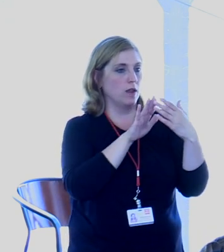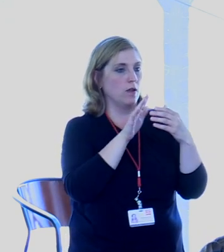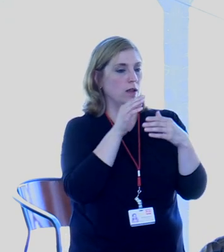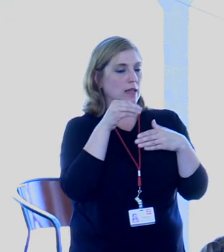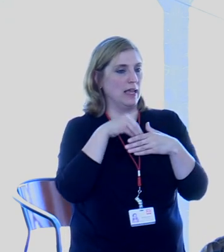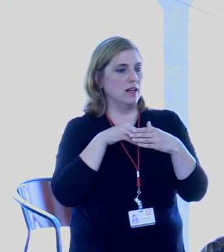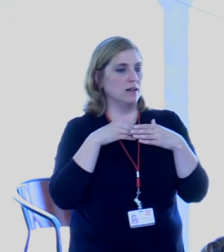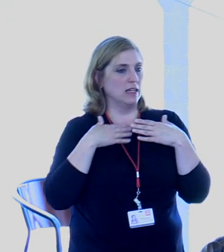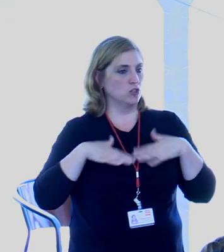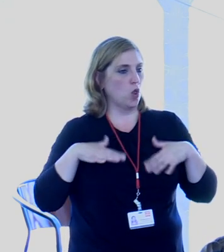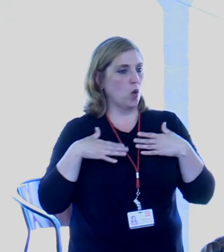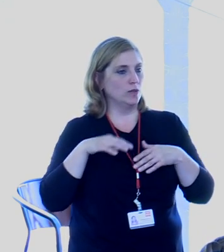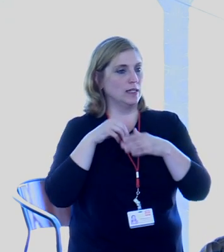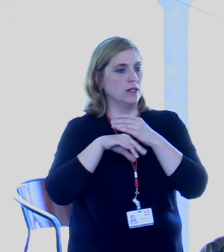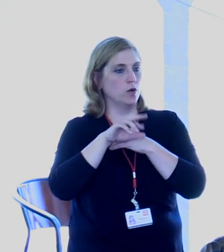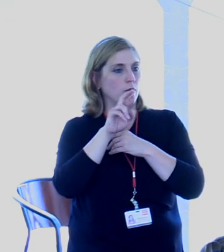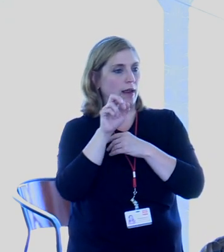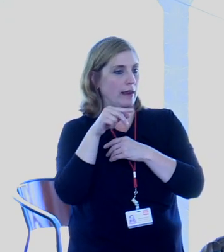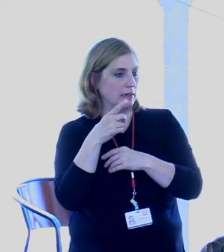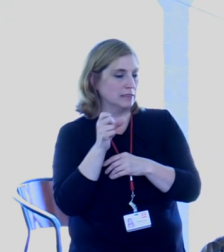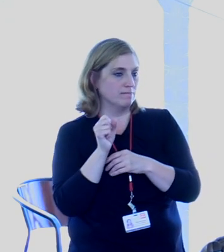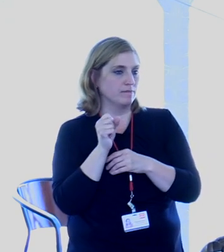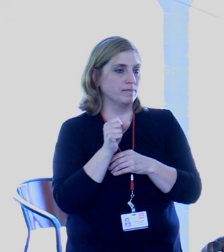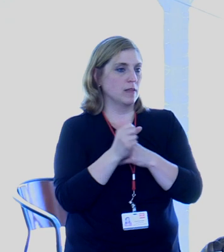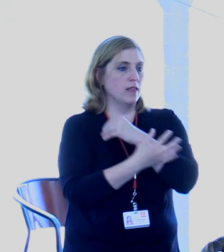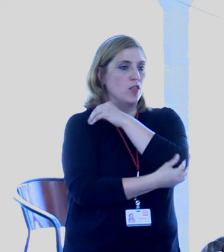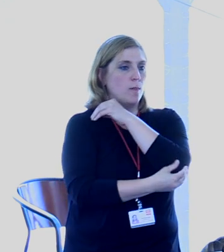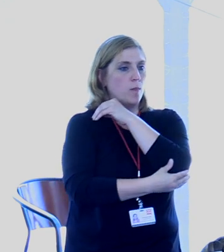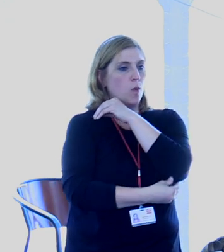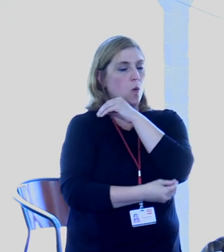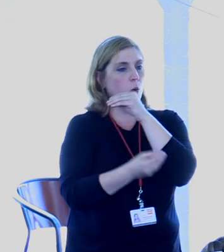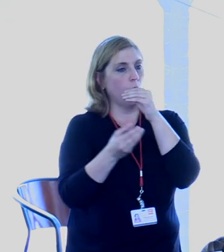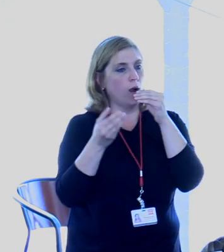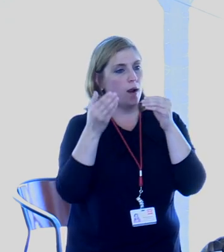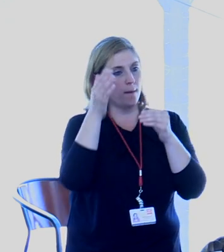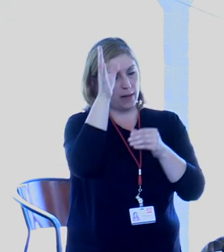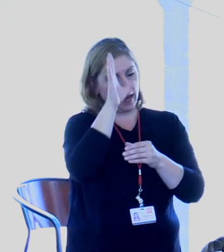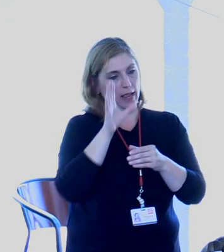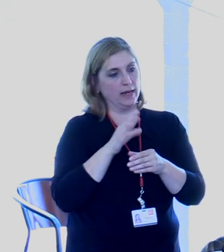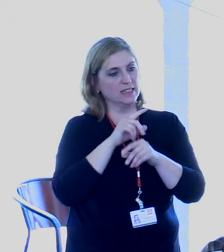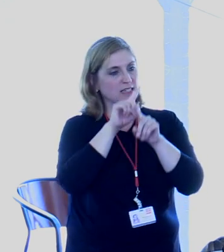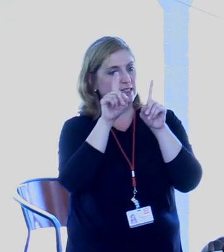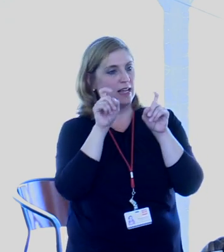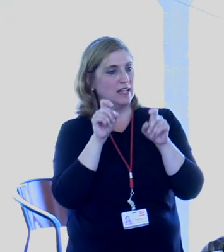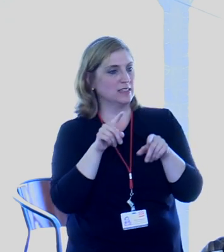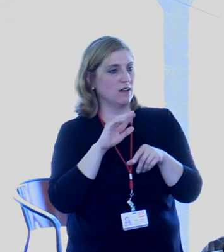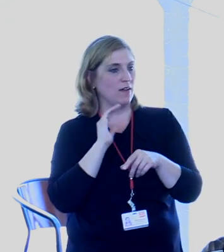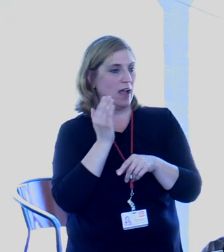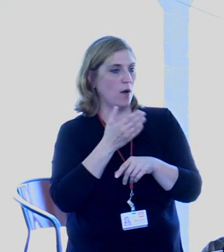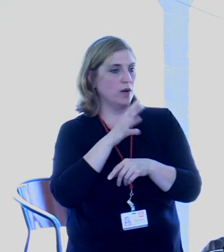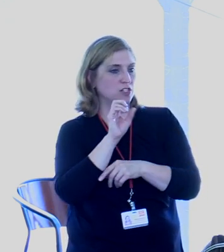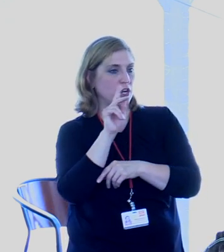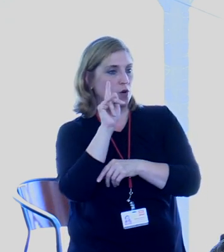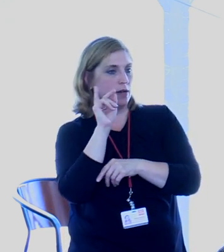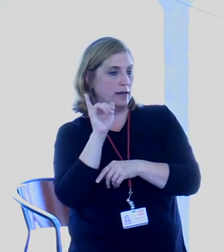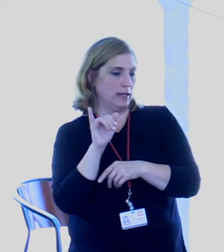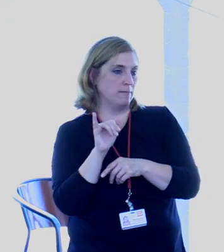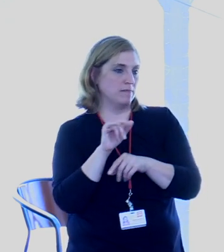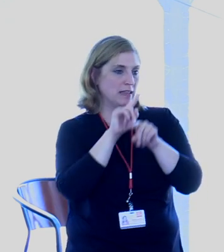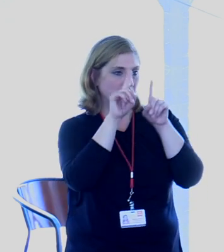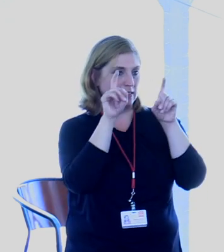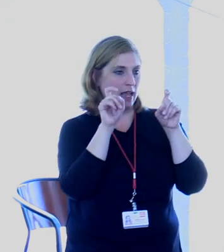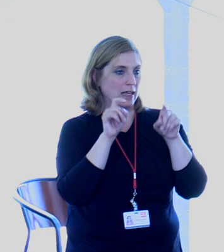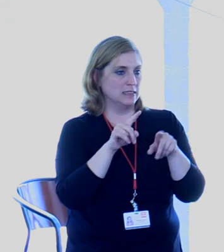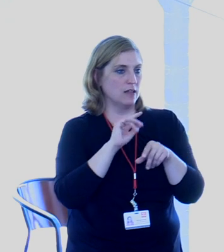rags, okay, the poor man in our midst is the test of our charity, okay, which is the test of